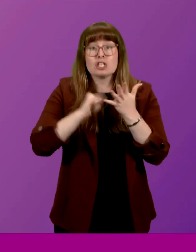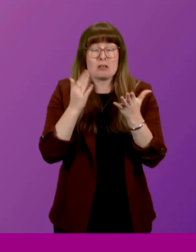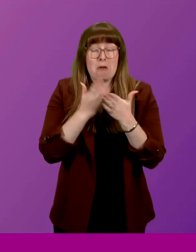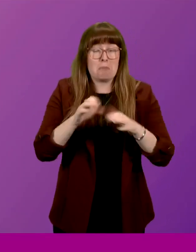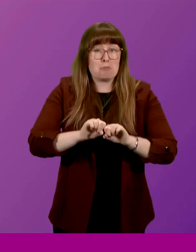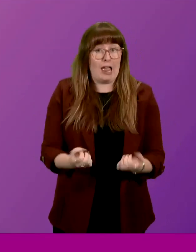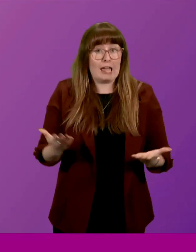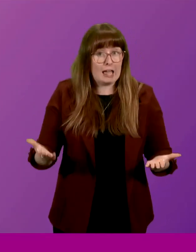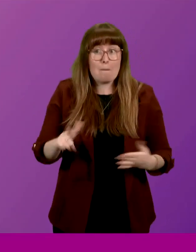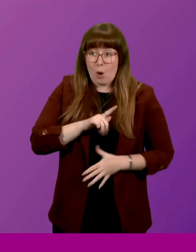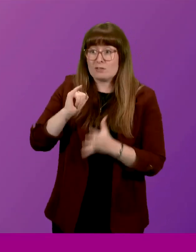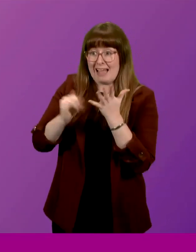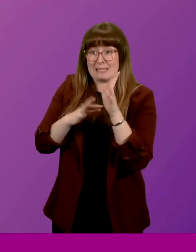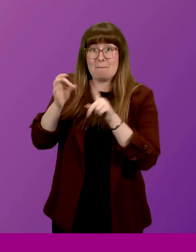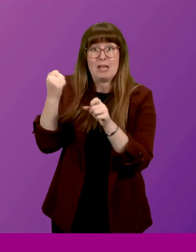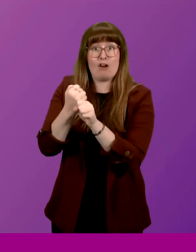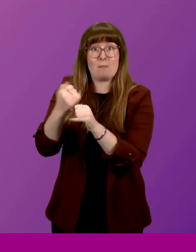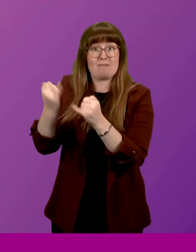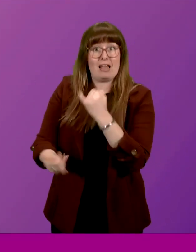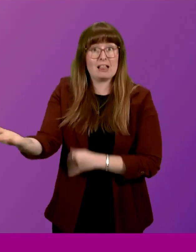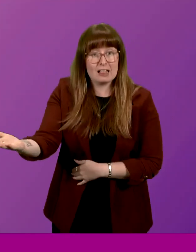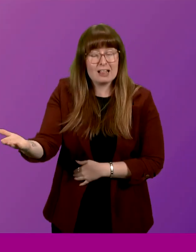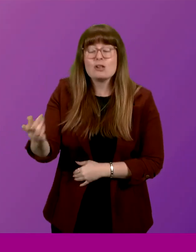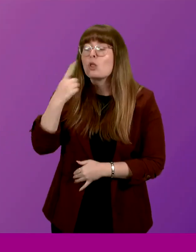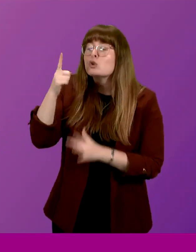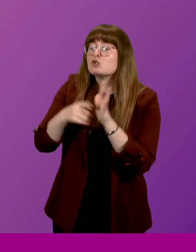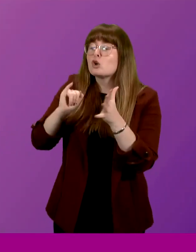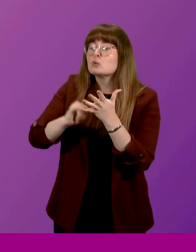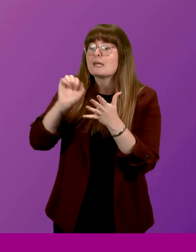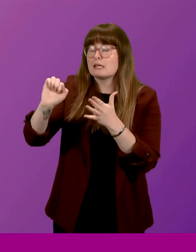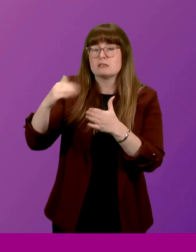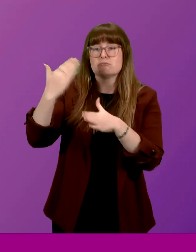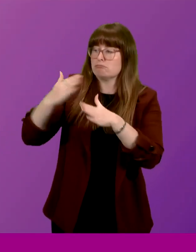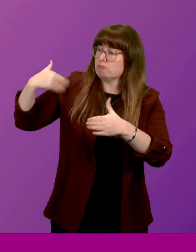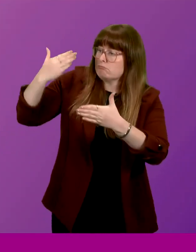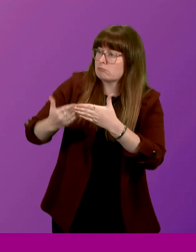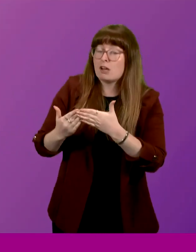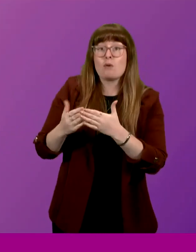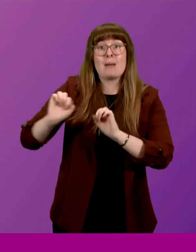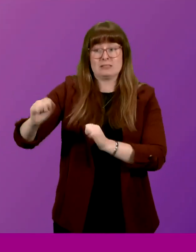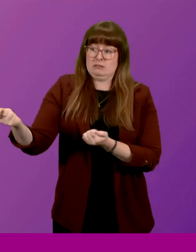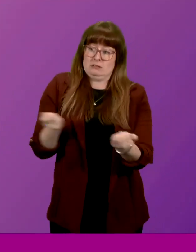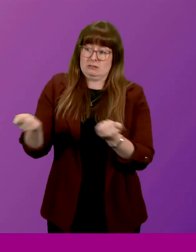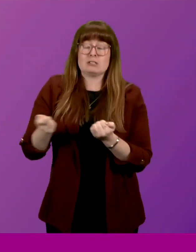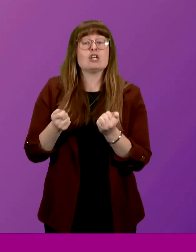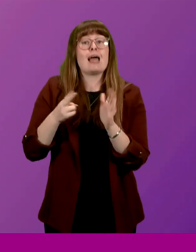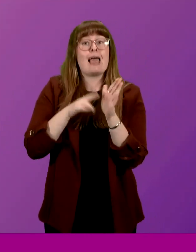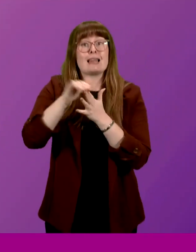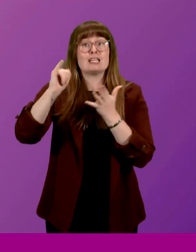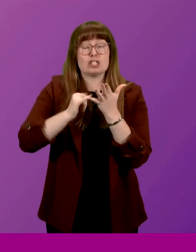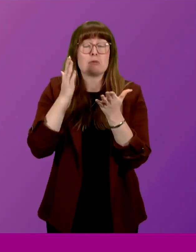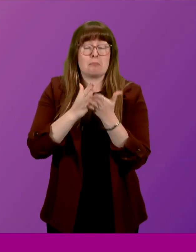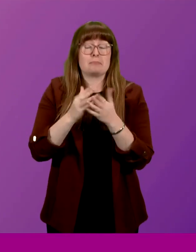because of this SNP government. Let's look at John Swinney's record. On his watch, the NHS is now in